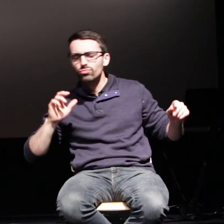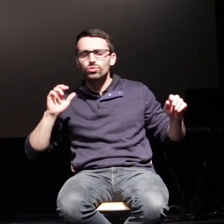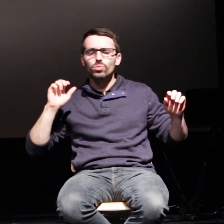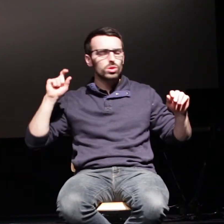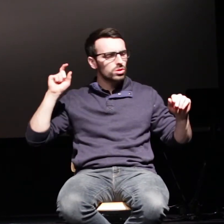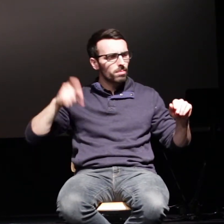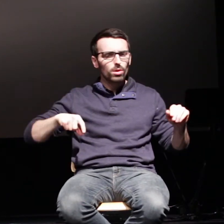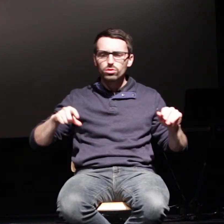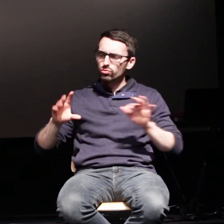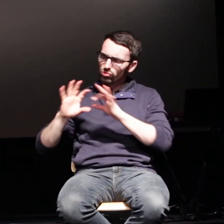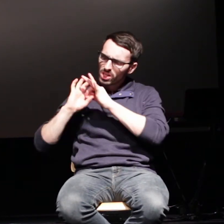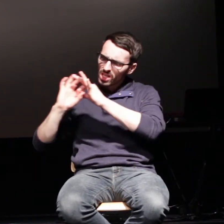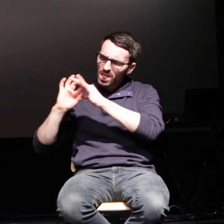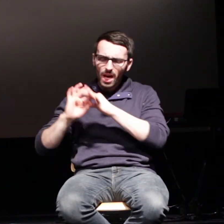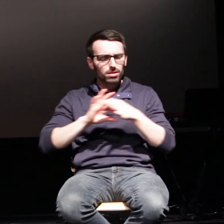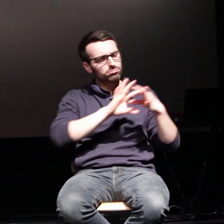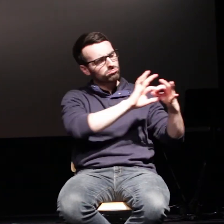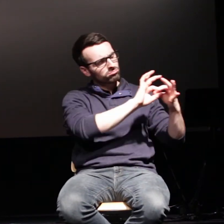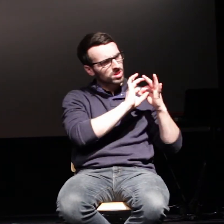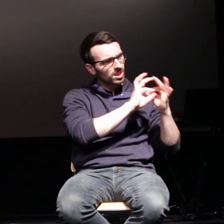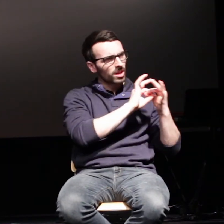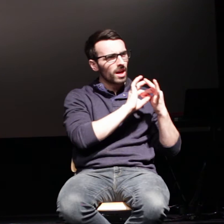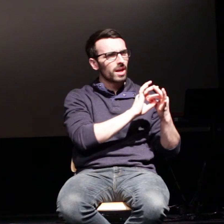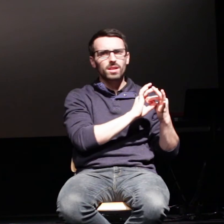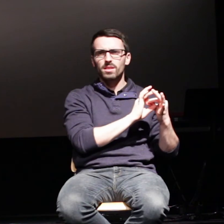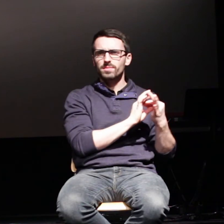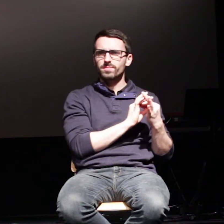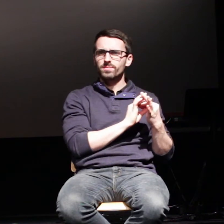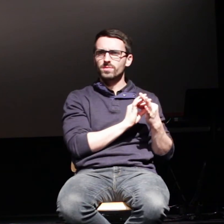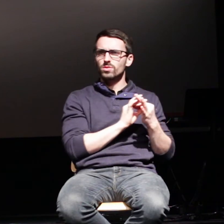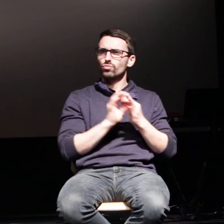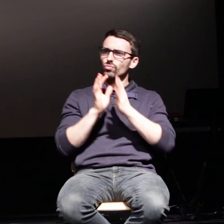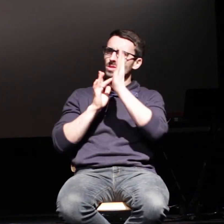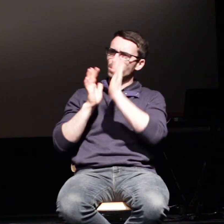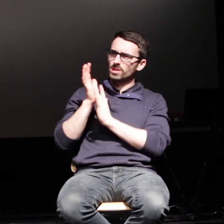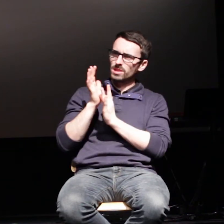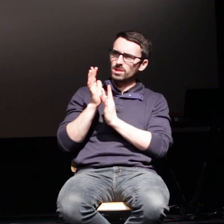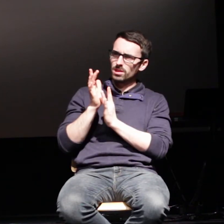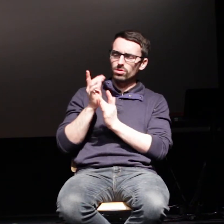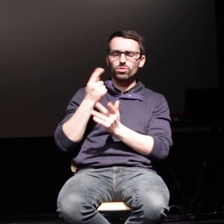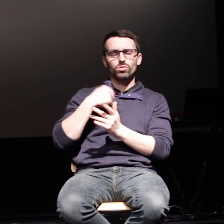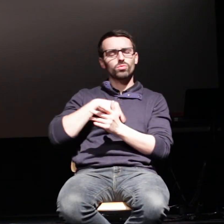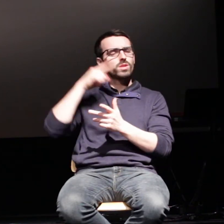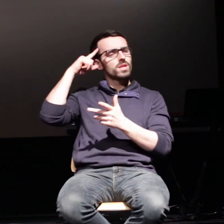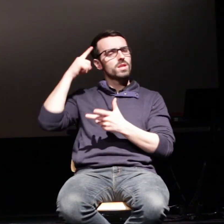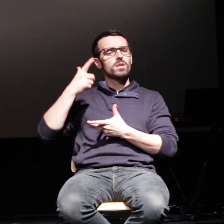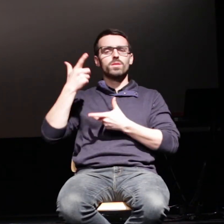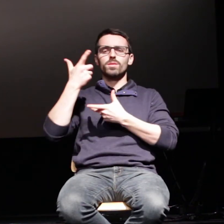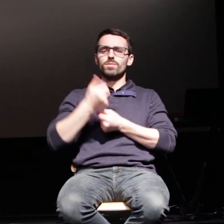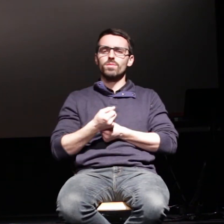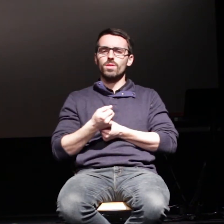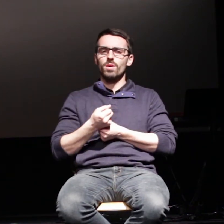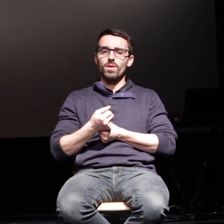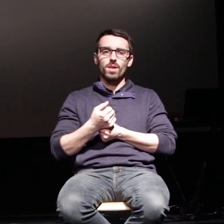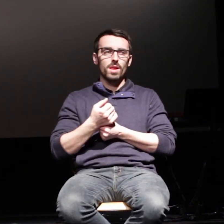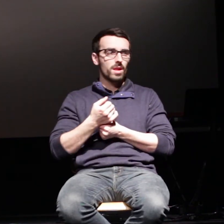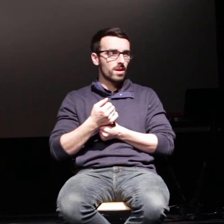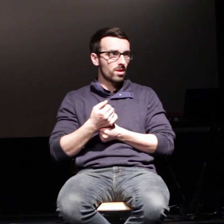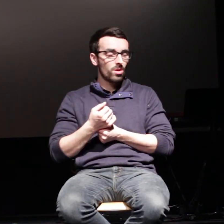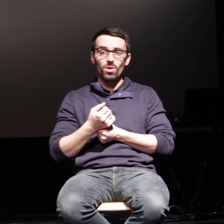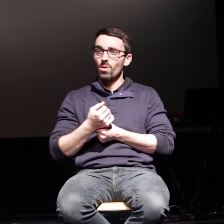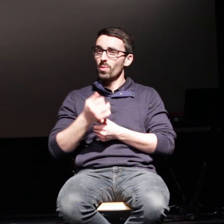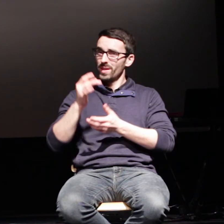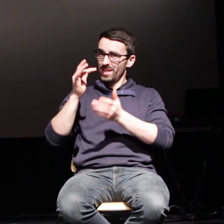understand that in faith, when we put our faith in the person of Jesus, when Jesus has us by the hand, even death itself